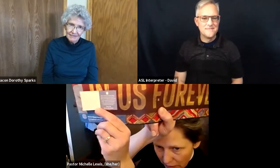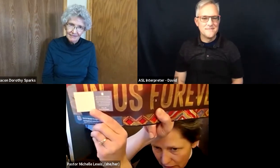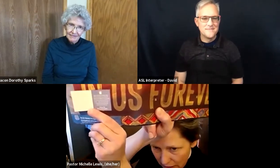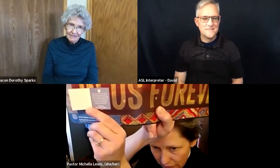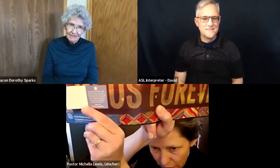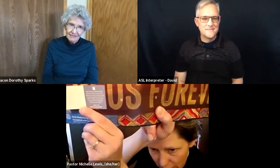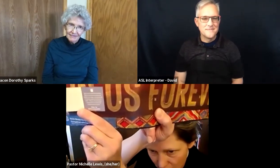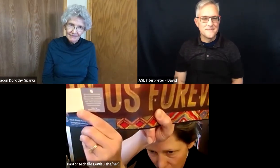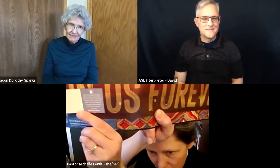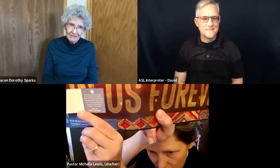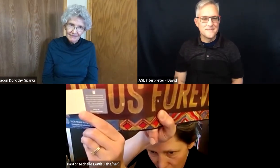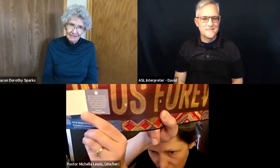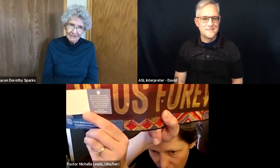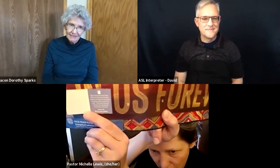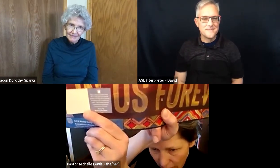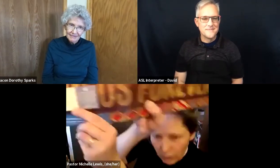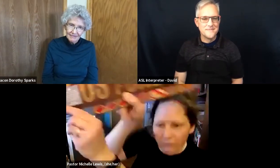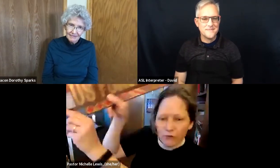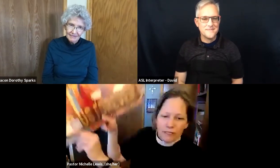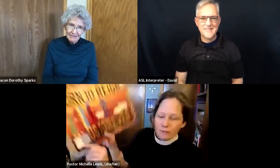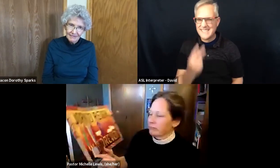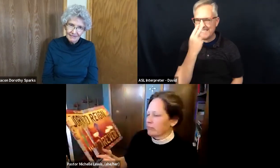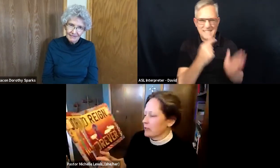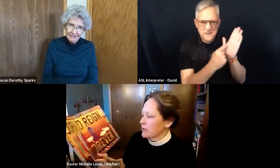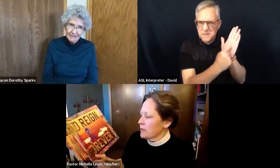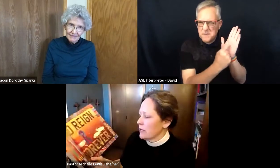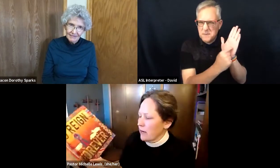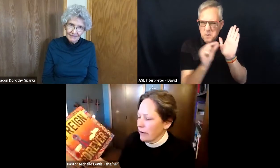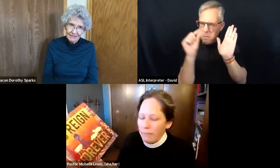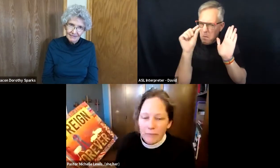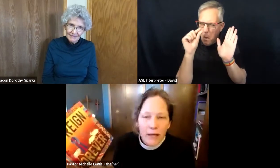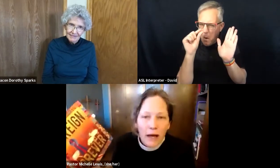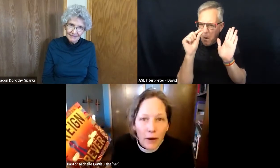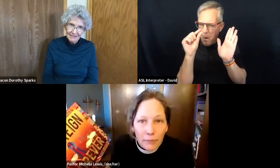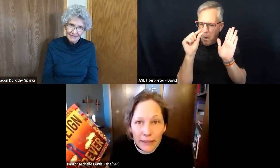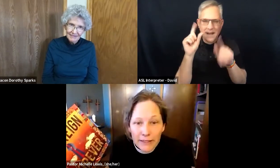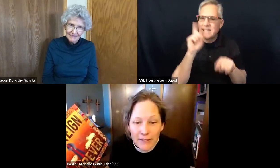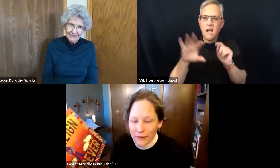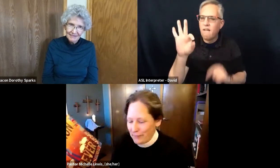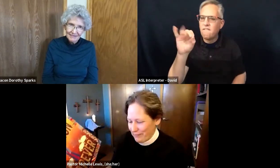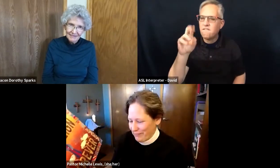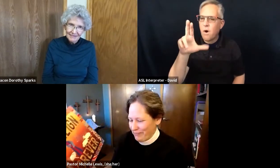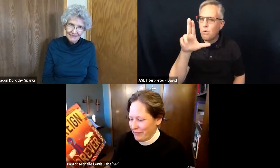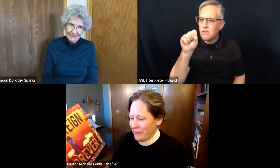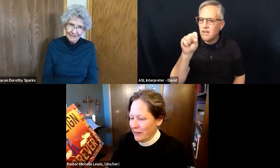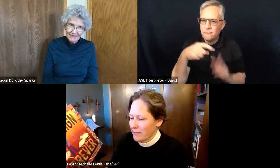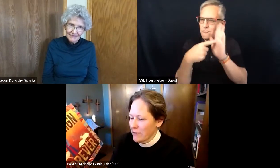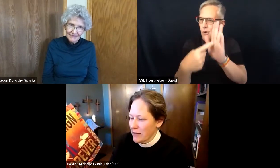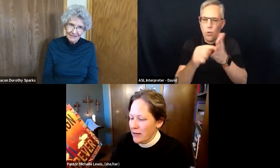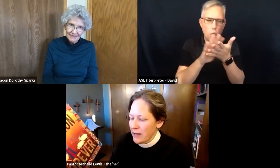Okay, look at that. Let's get it in focus. It won't focus. All right, I'll read it to you.